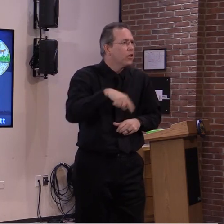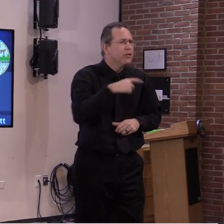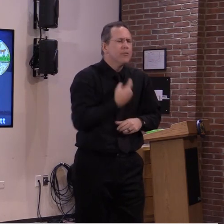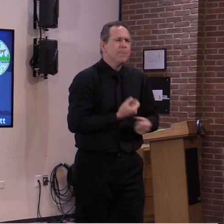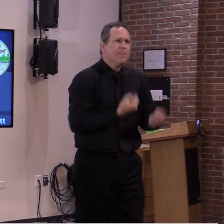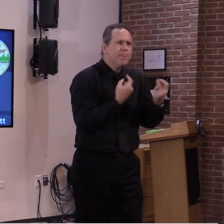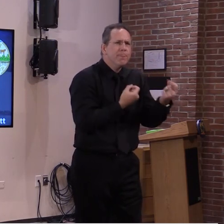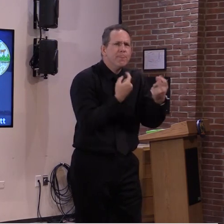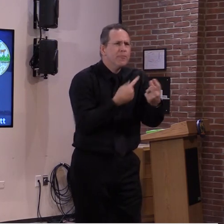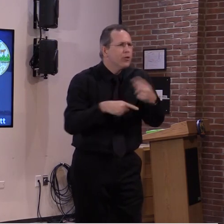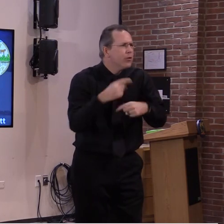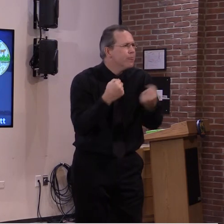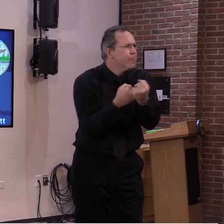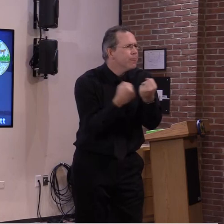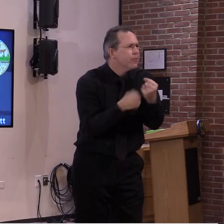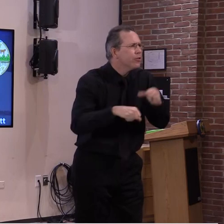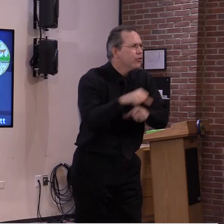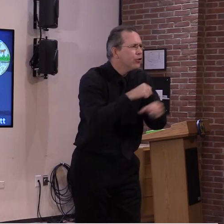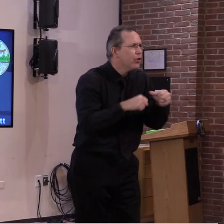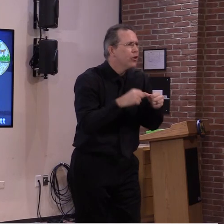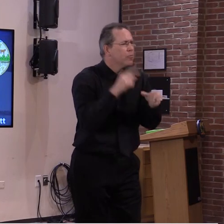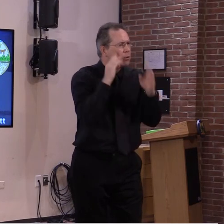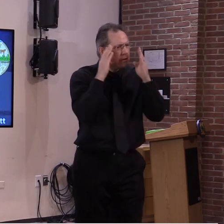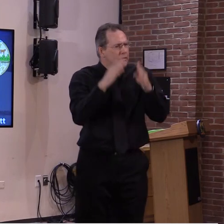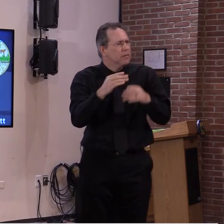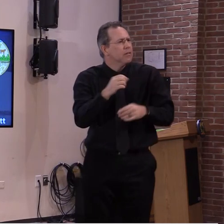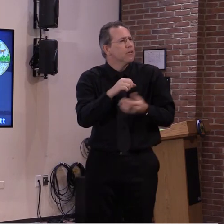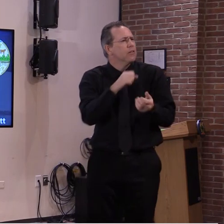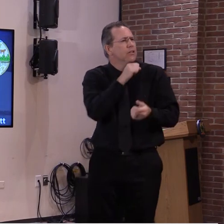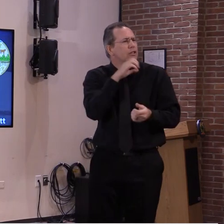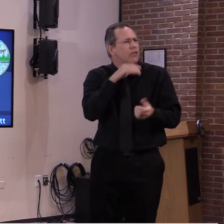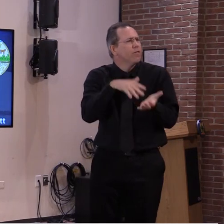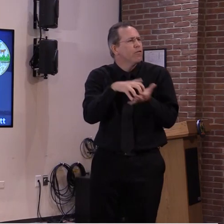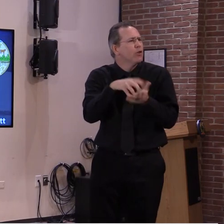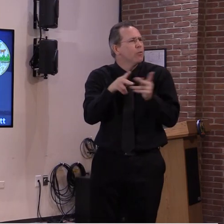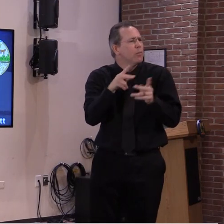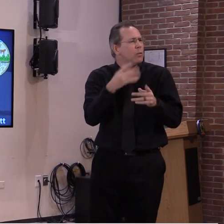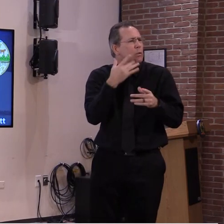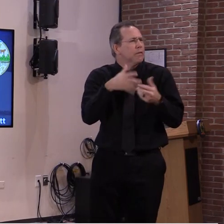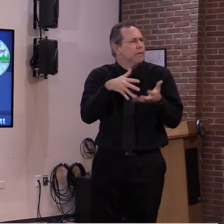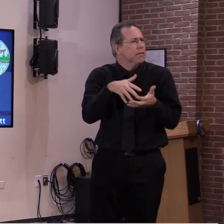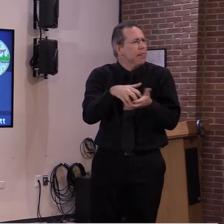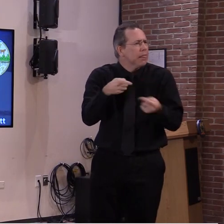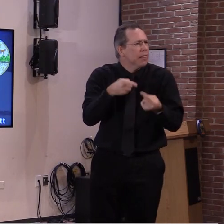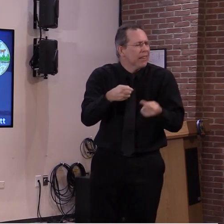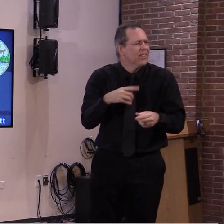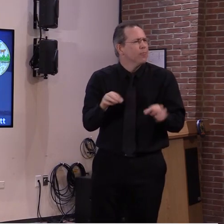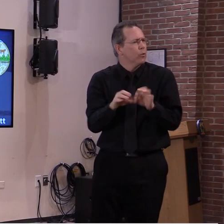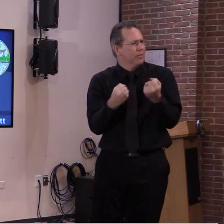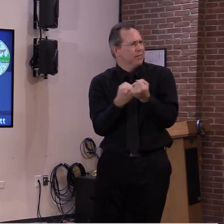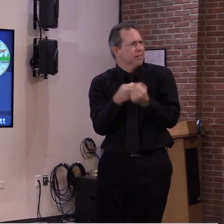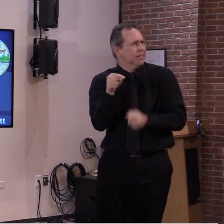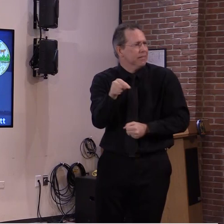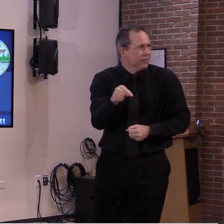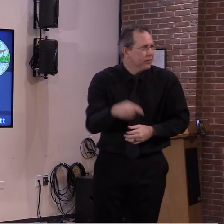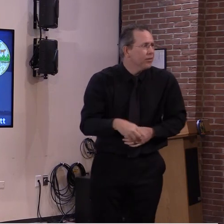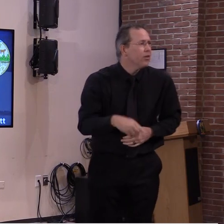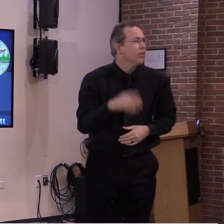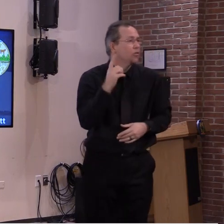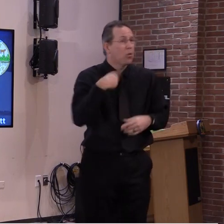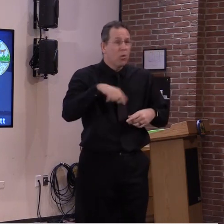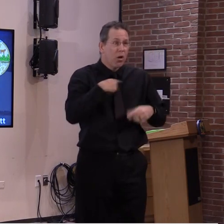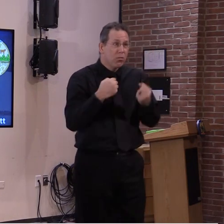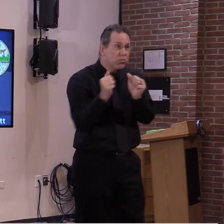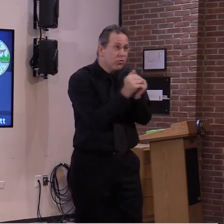vulnerable members of our communities. So if we stick to what we know works, along with the vaccination